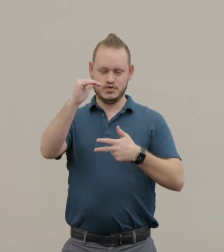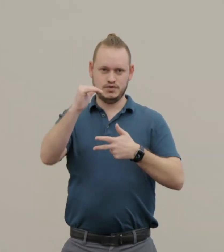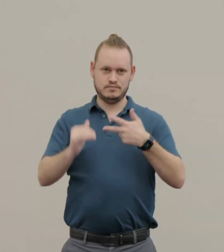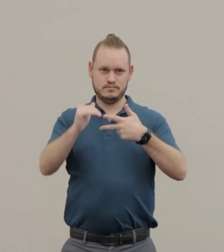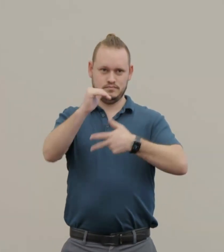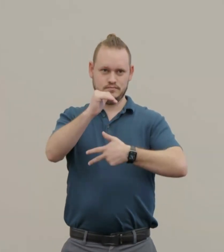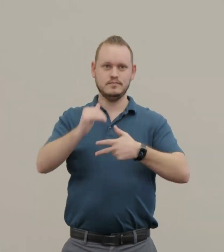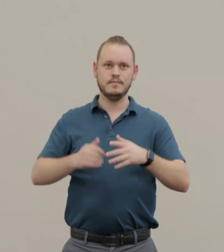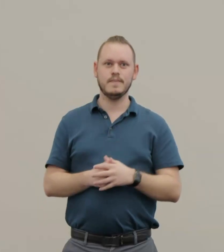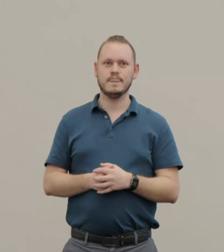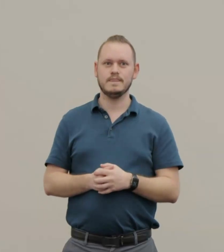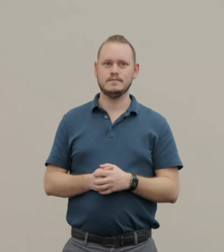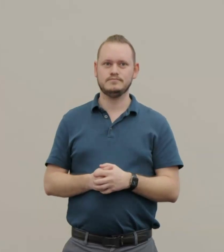are